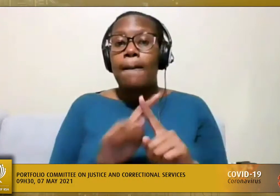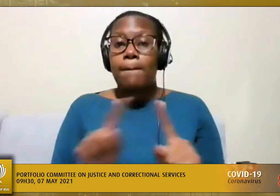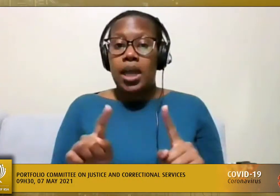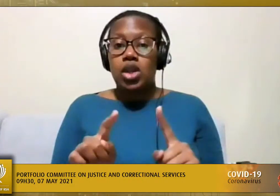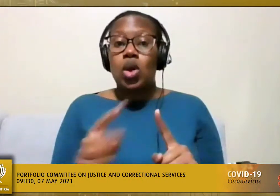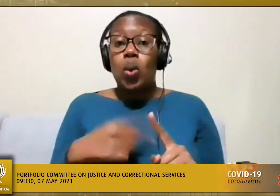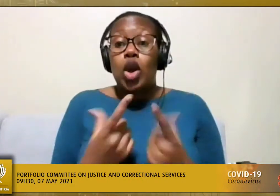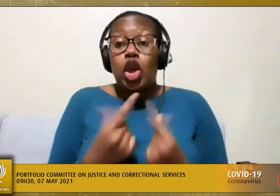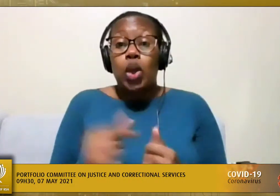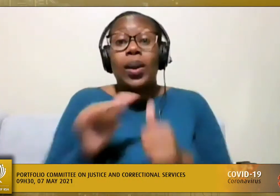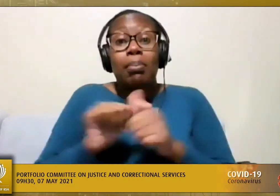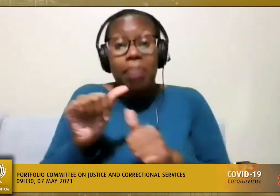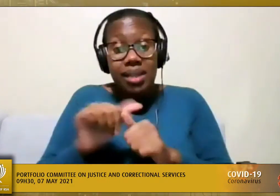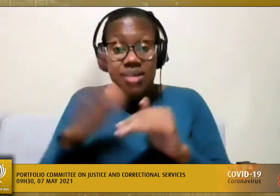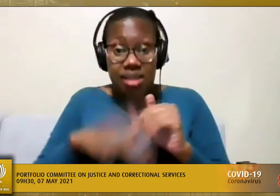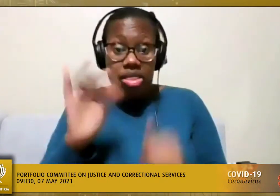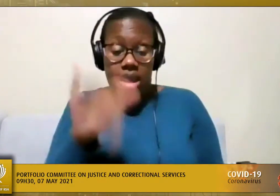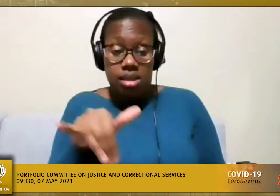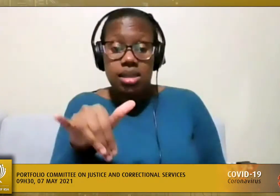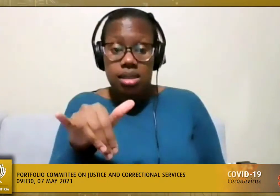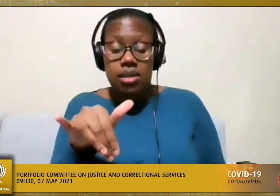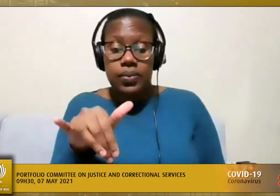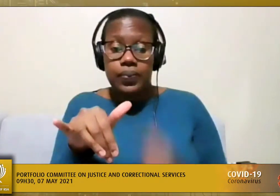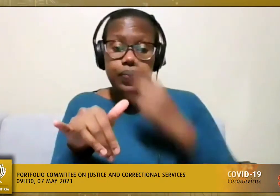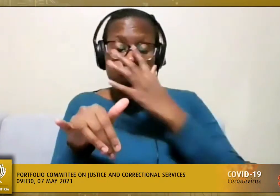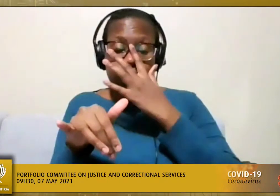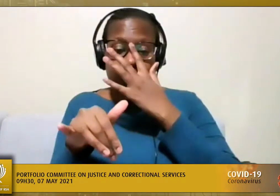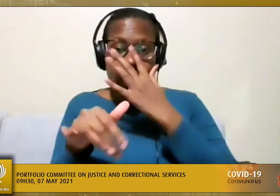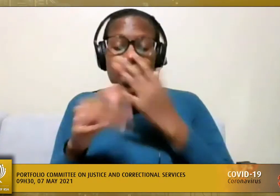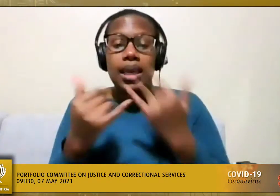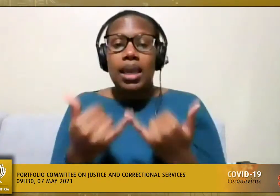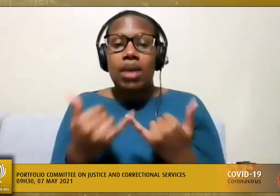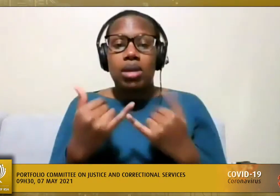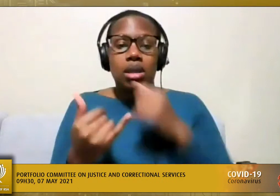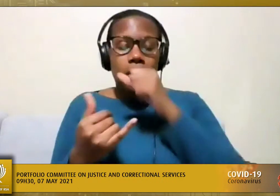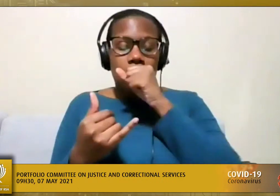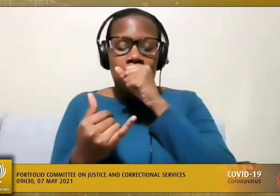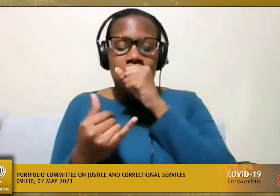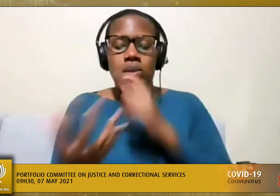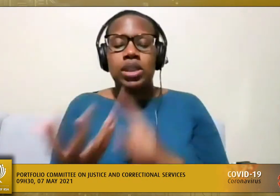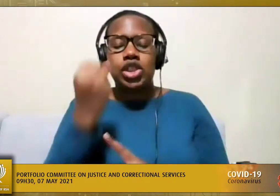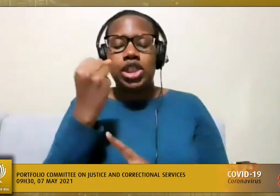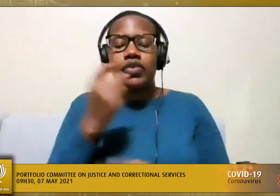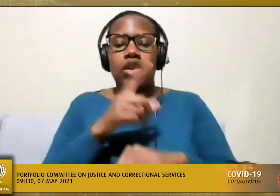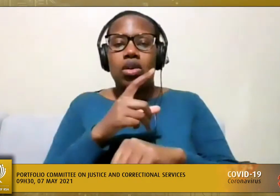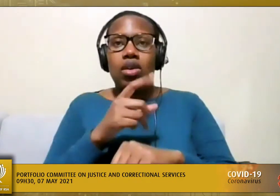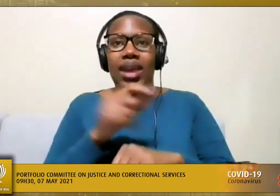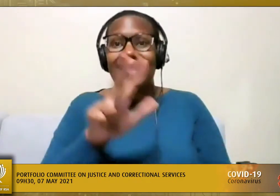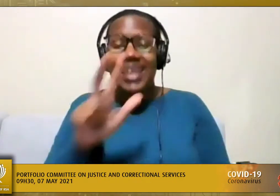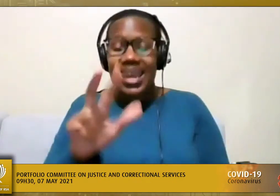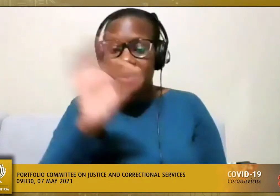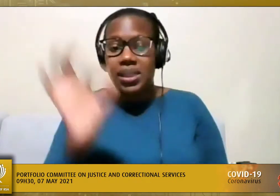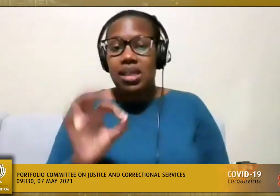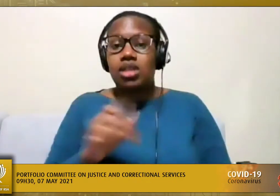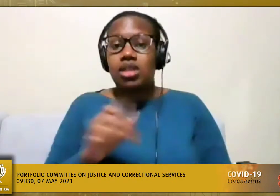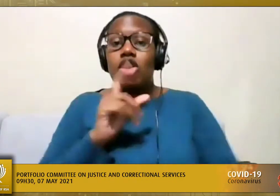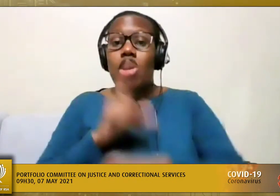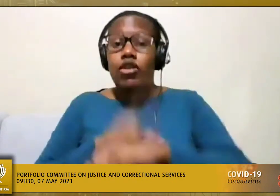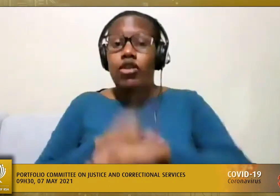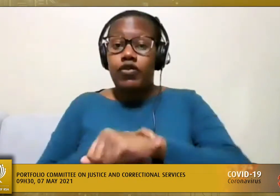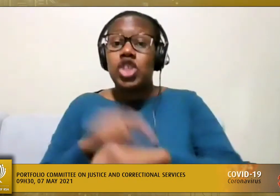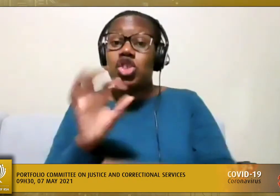much better than that um currently we are achieving a conviction rate of 88 percent um in